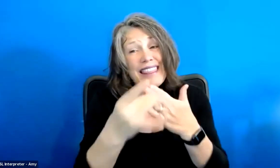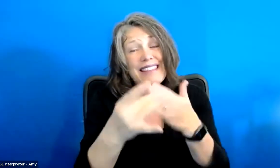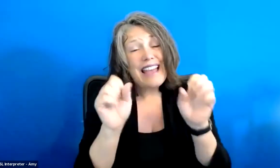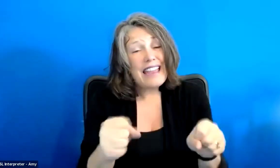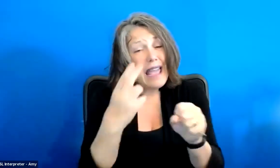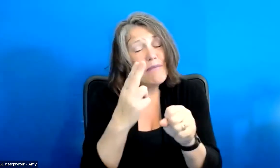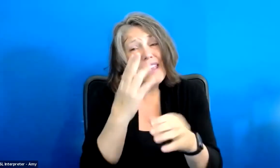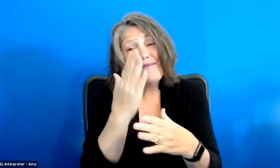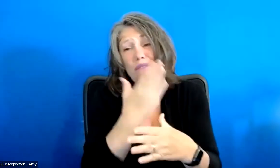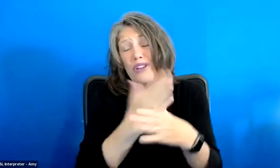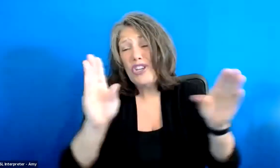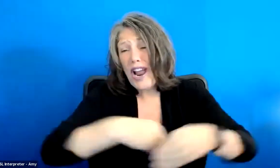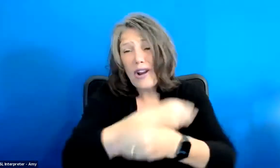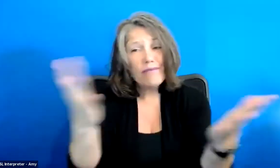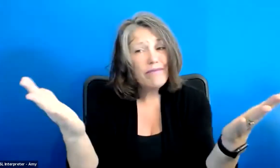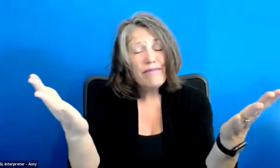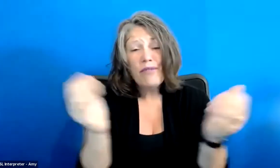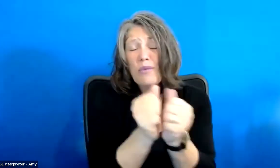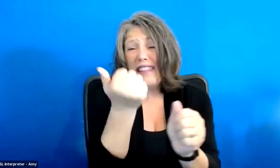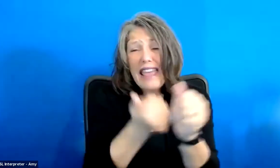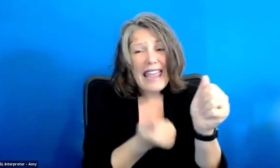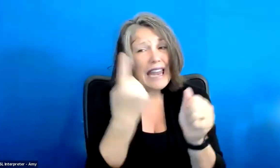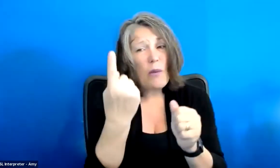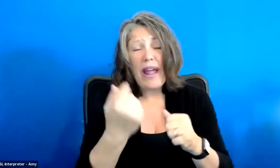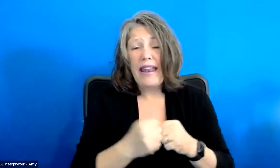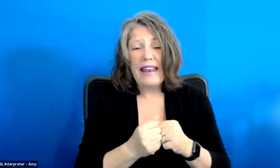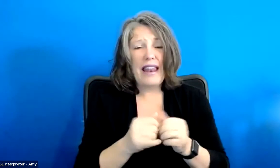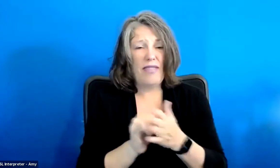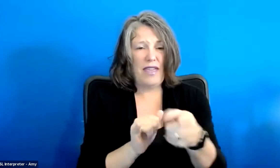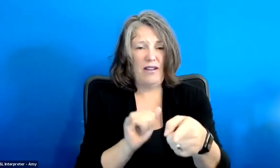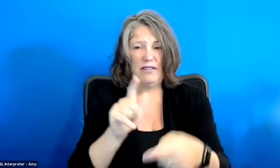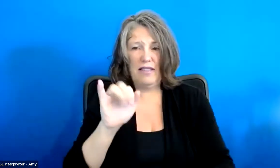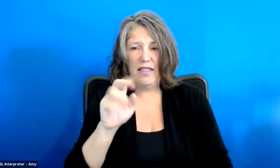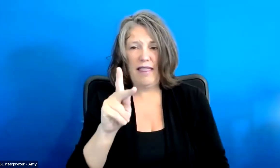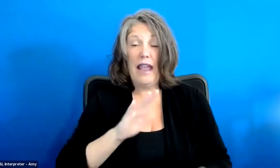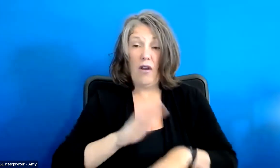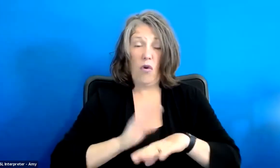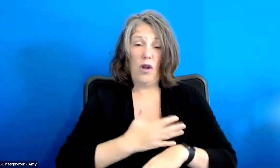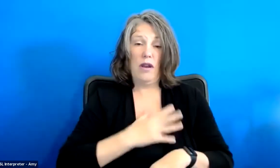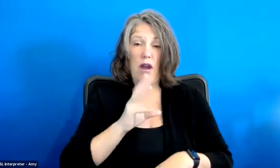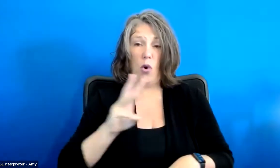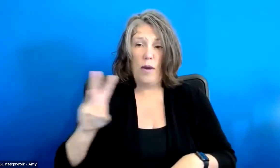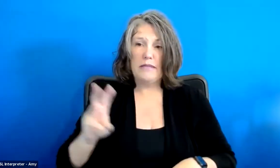with anyone and everyone, and there's the link to it on our website.